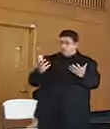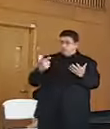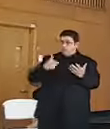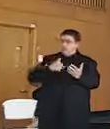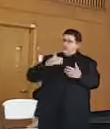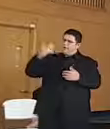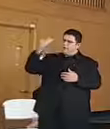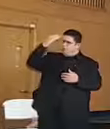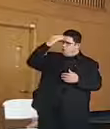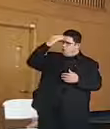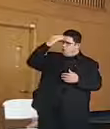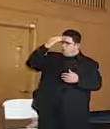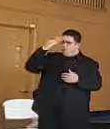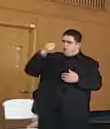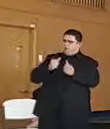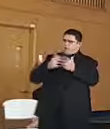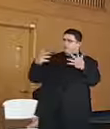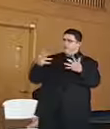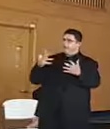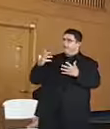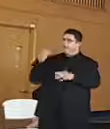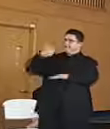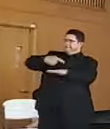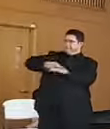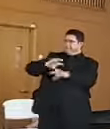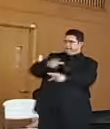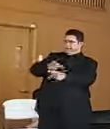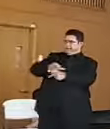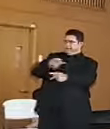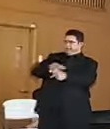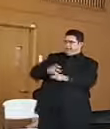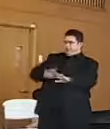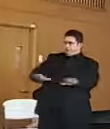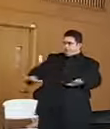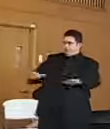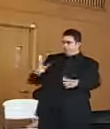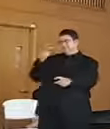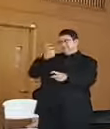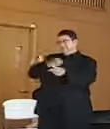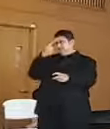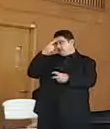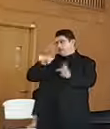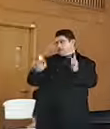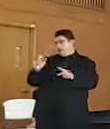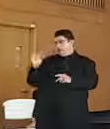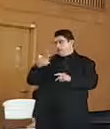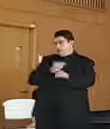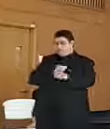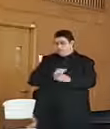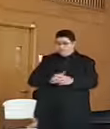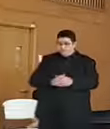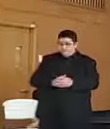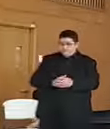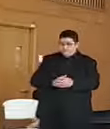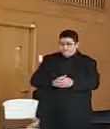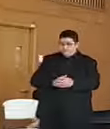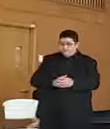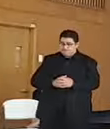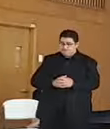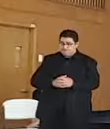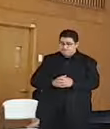that without daycares, it makes it very difficult for people to go back to work. And